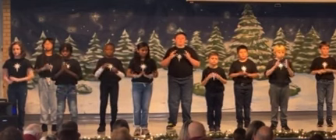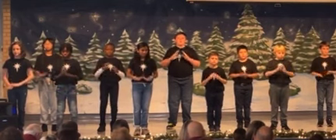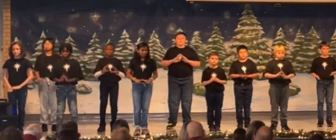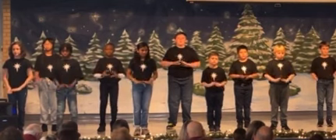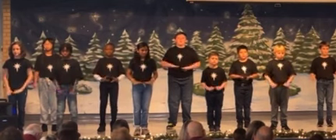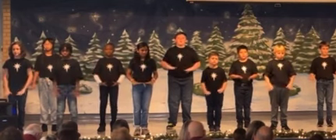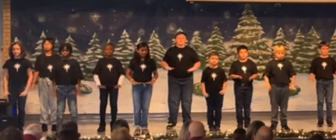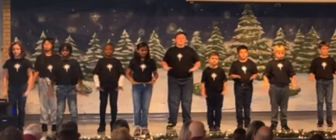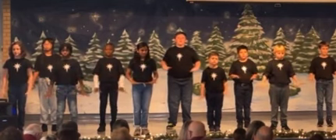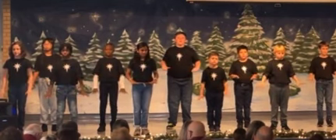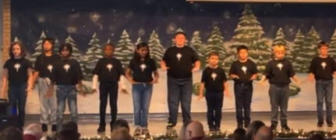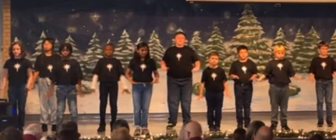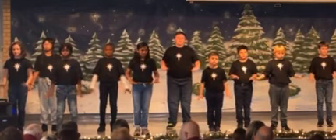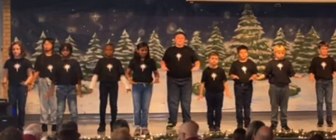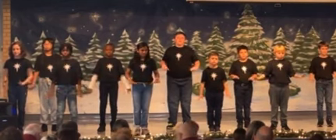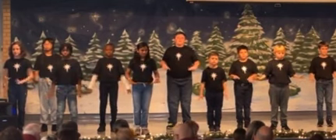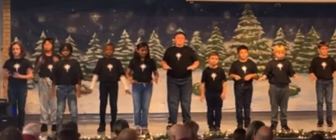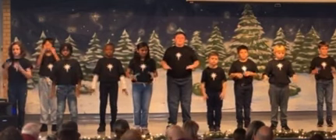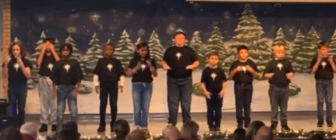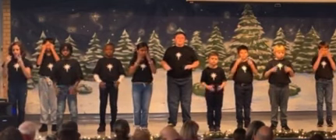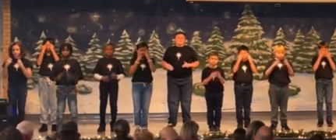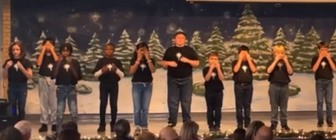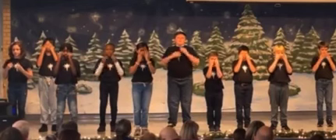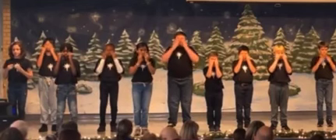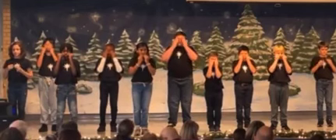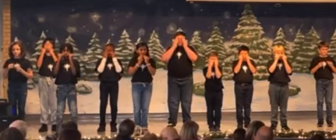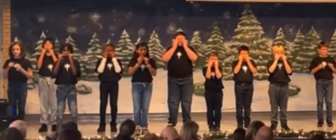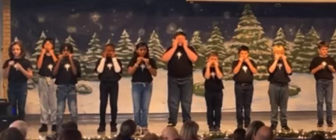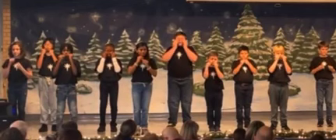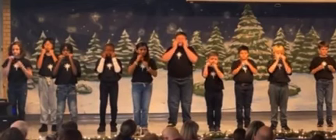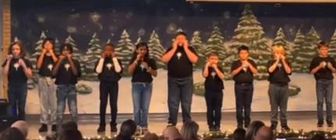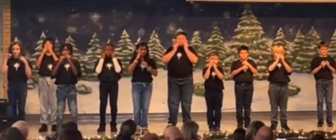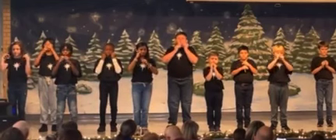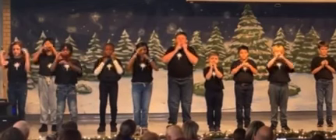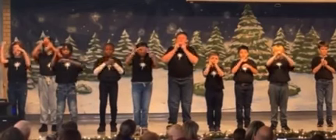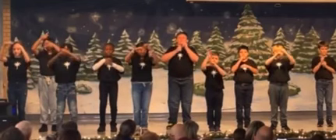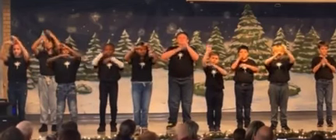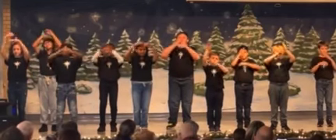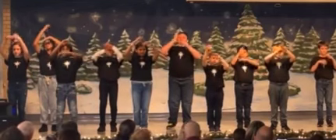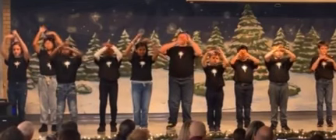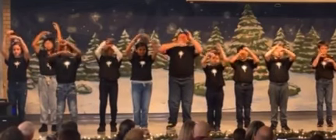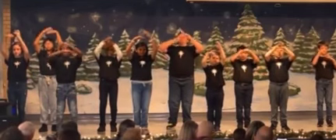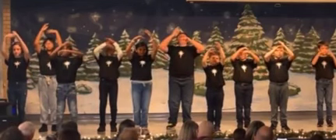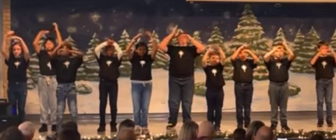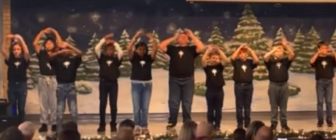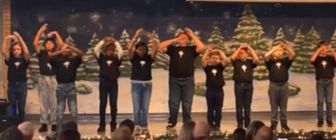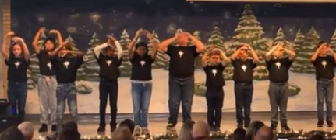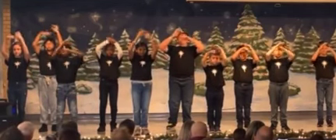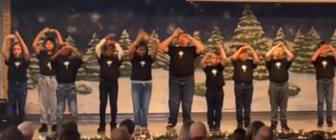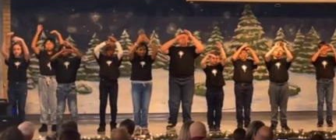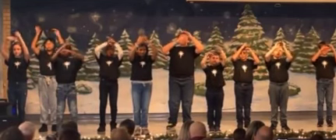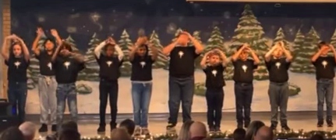mild. Sleep in heavenly